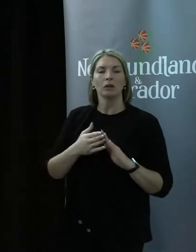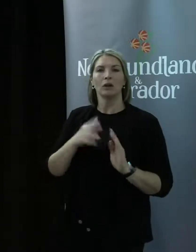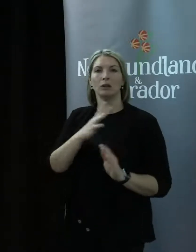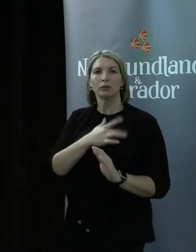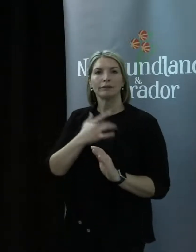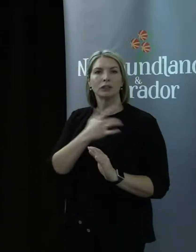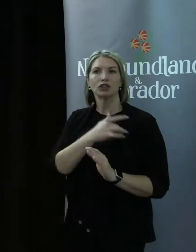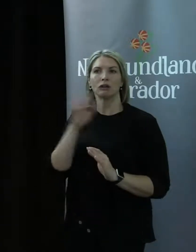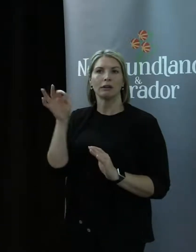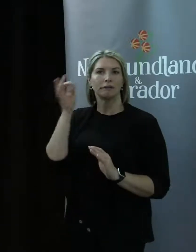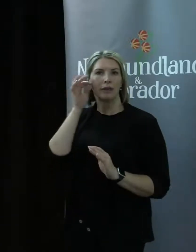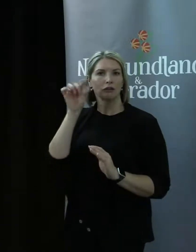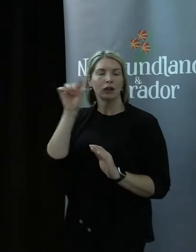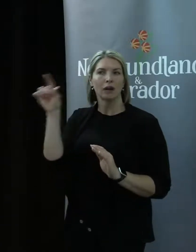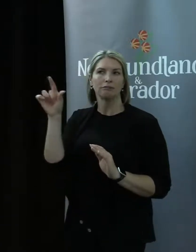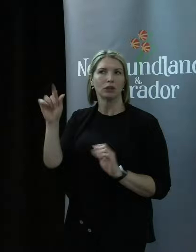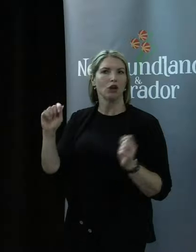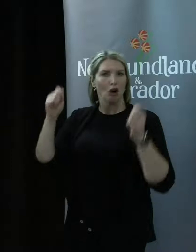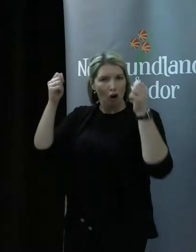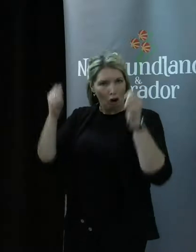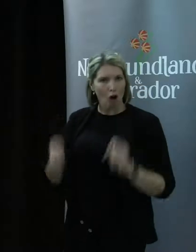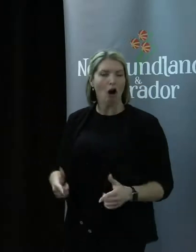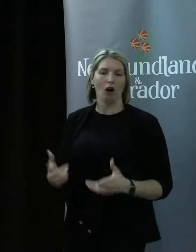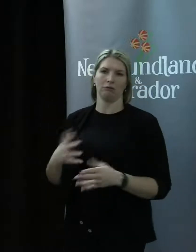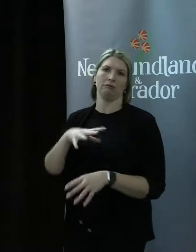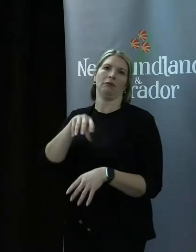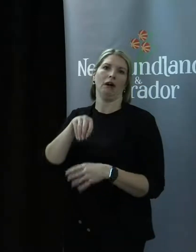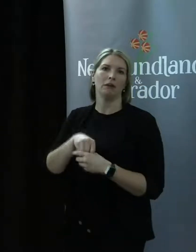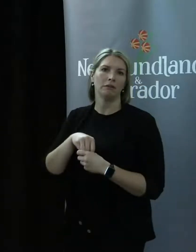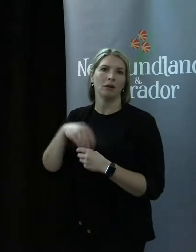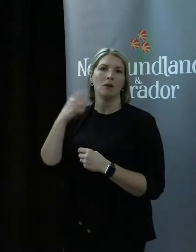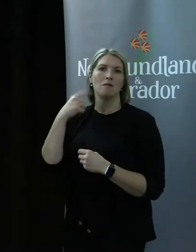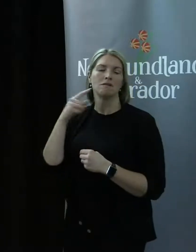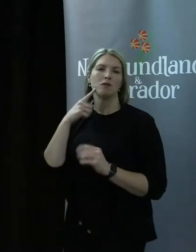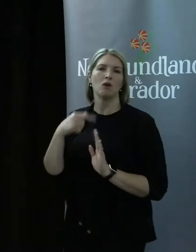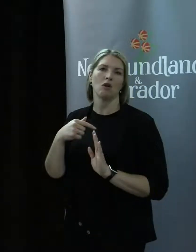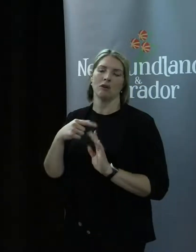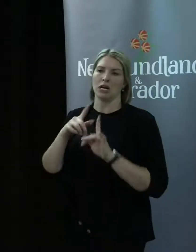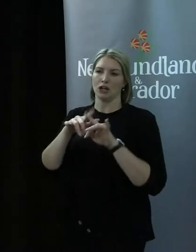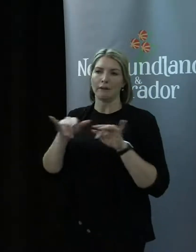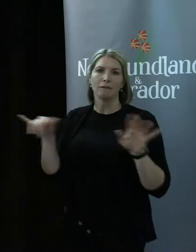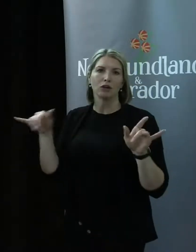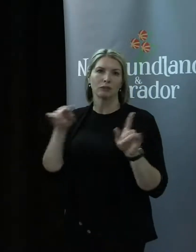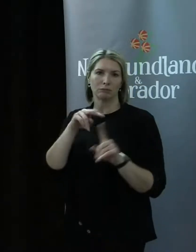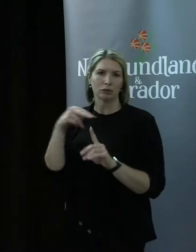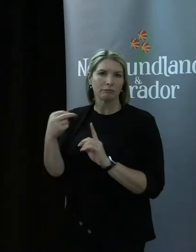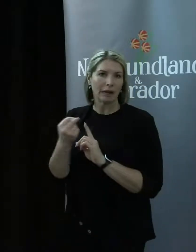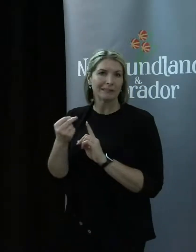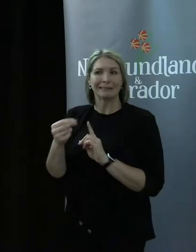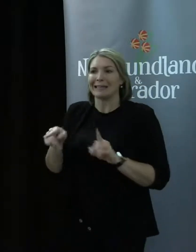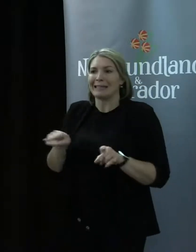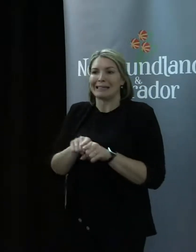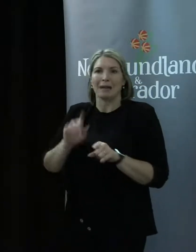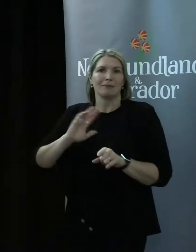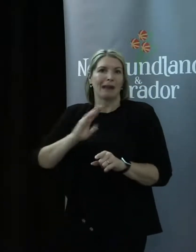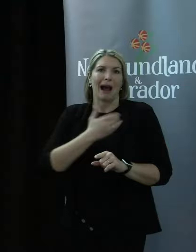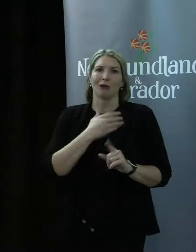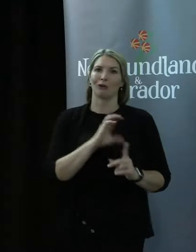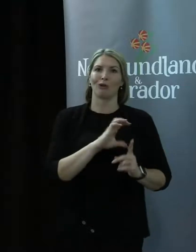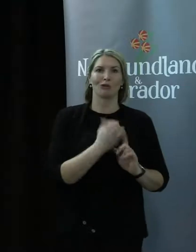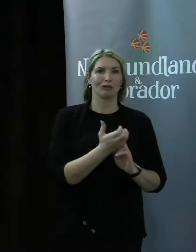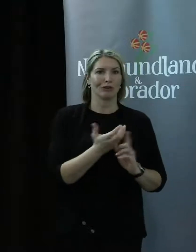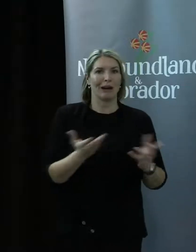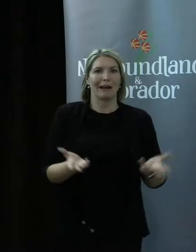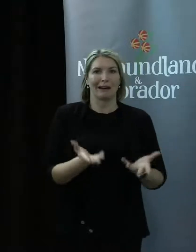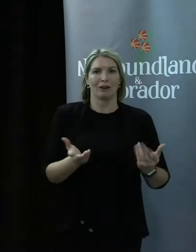representative of the creativity and diversity that speaks to our population. And for some of you in this room who